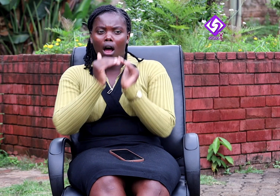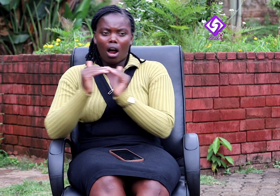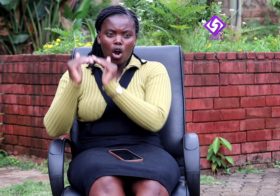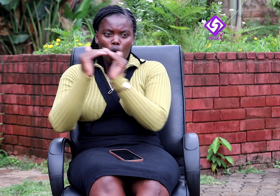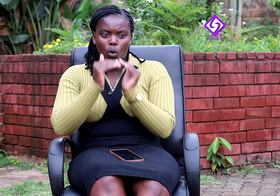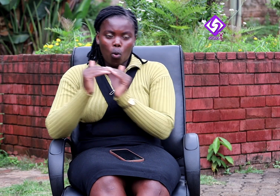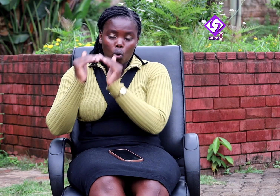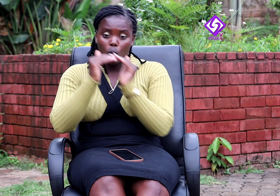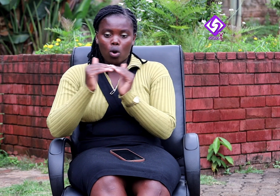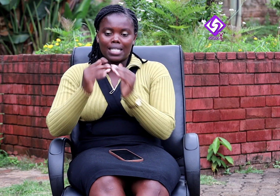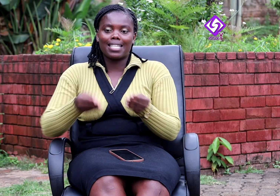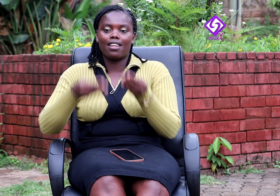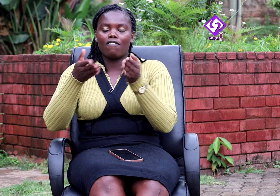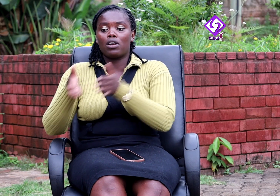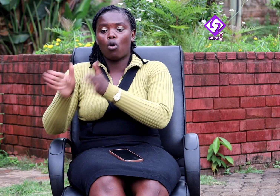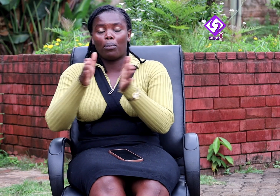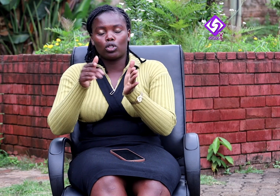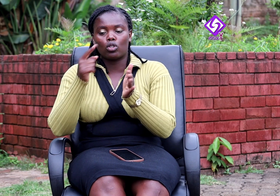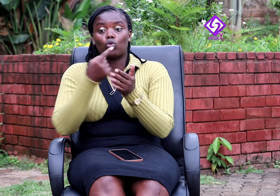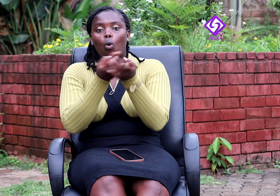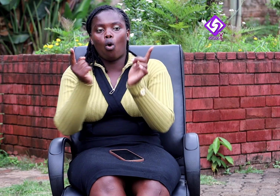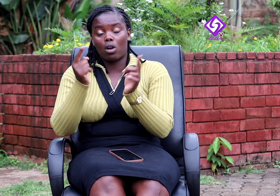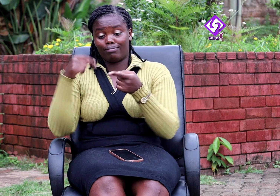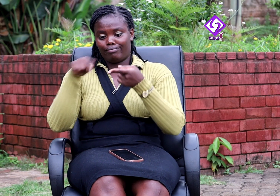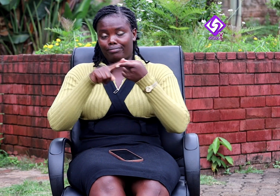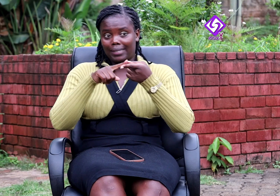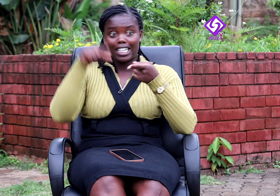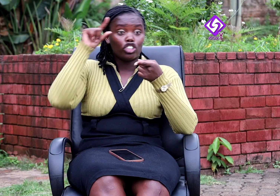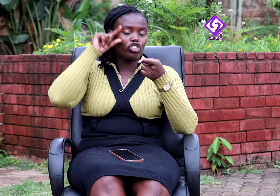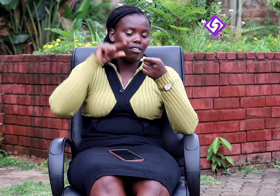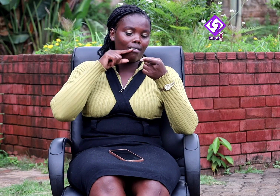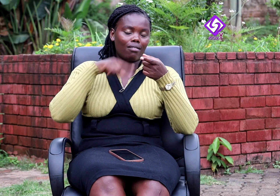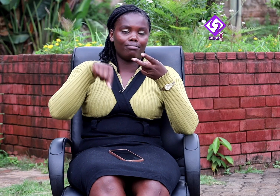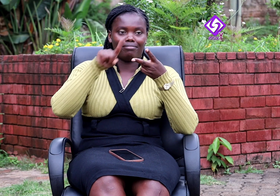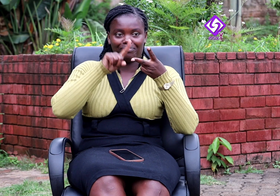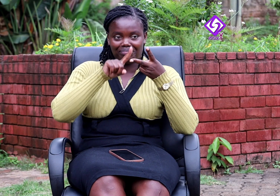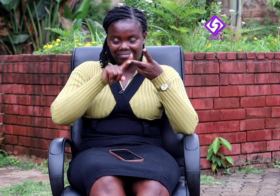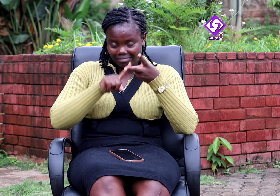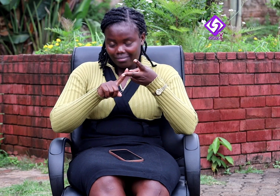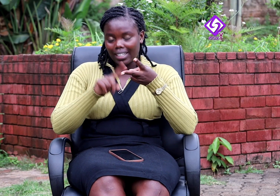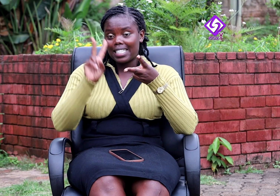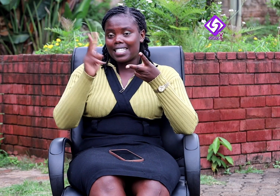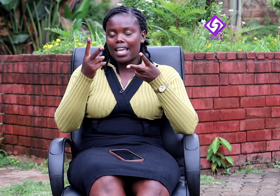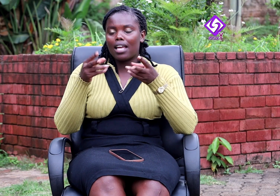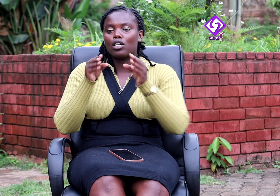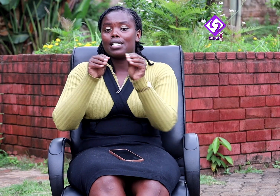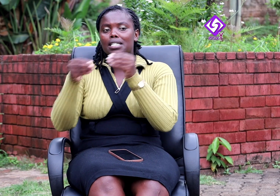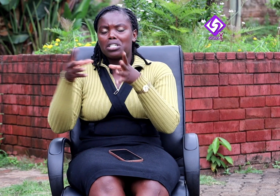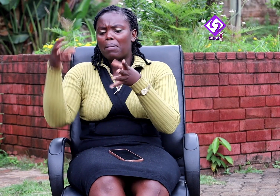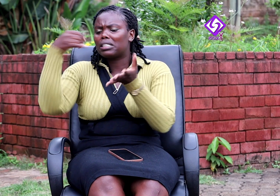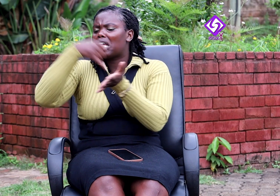do you ensure that there are equal opportunities given to all persons, especially on the area of